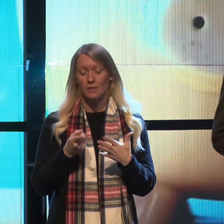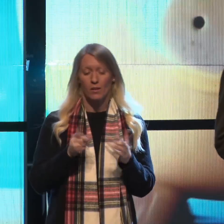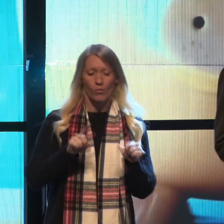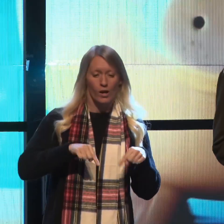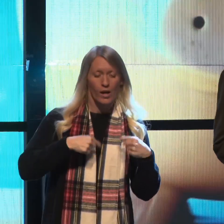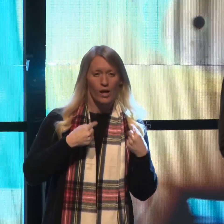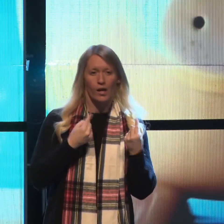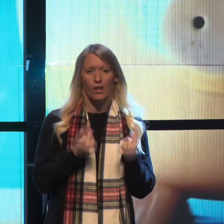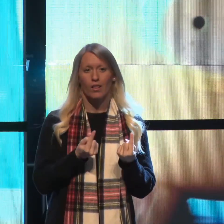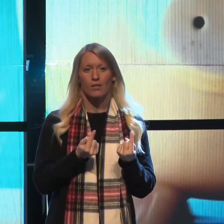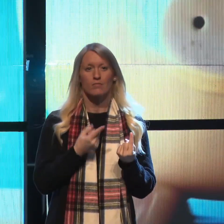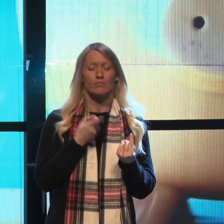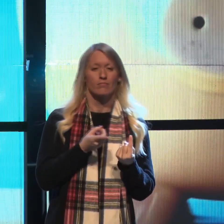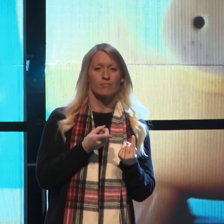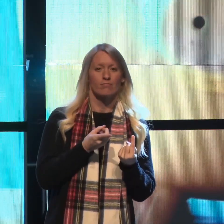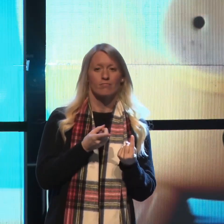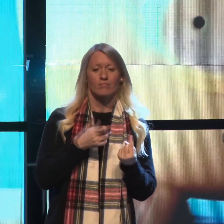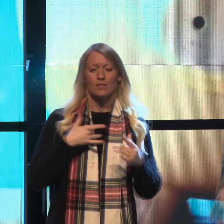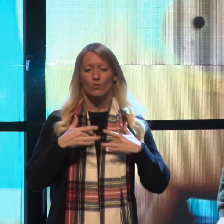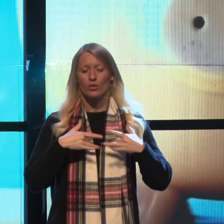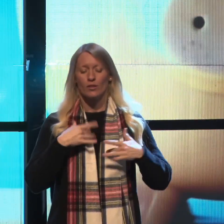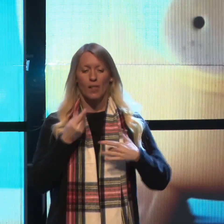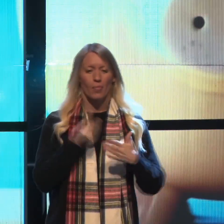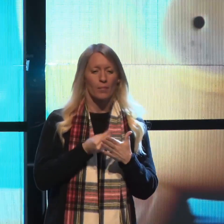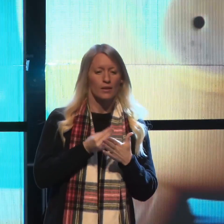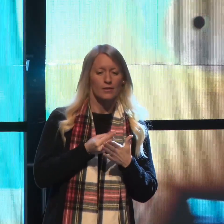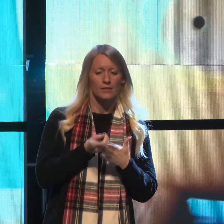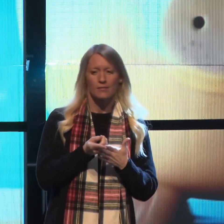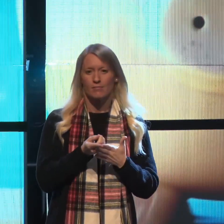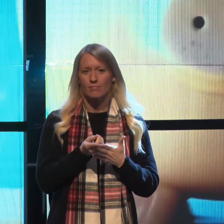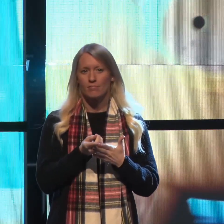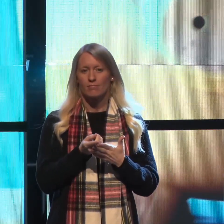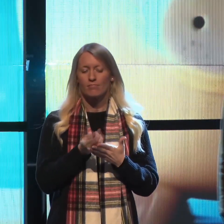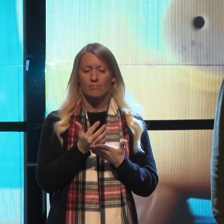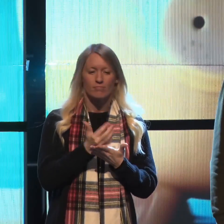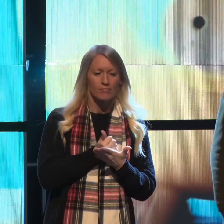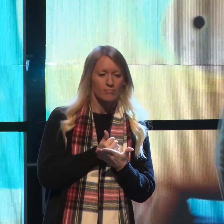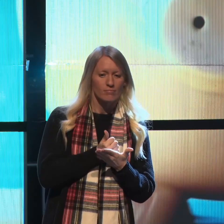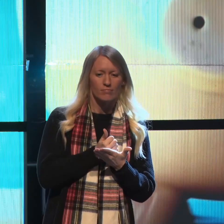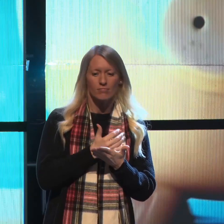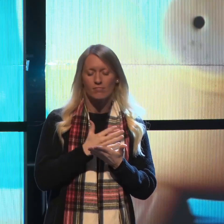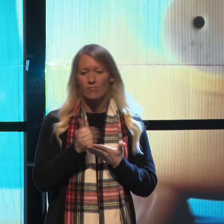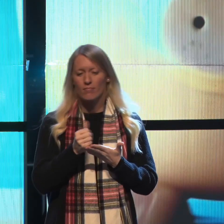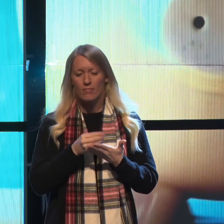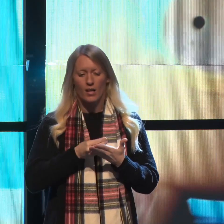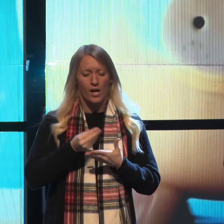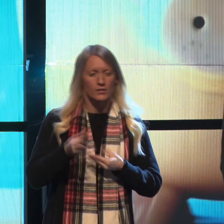about how much money's coming in or going out, so you haven't had to be super intentional about it, right? That old adage,